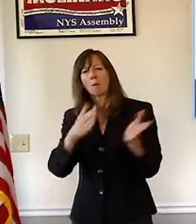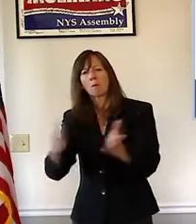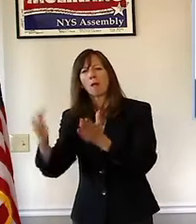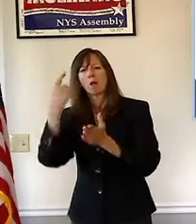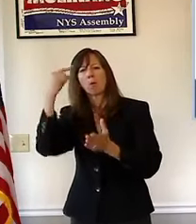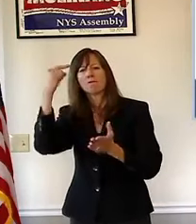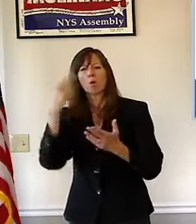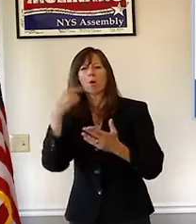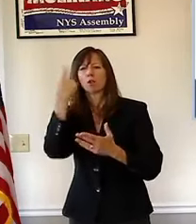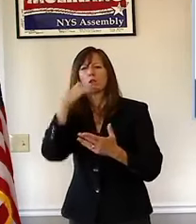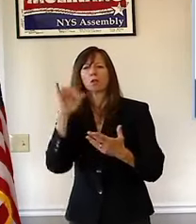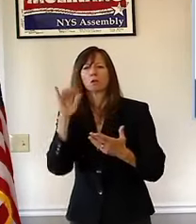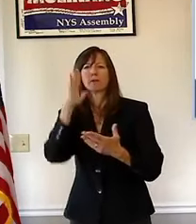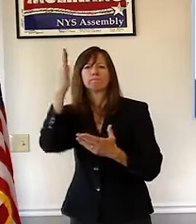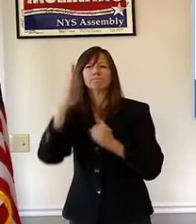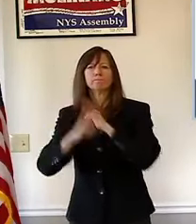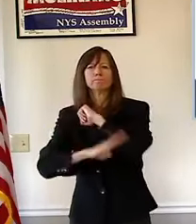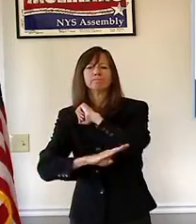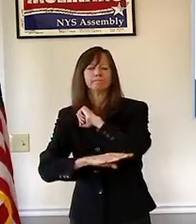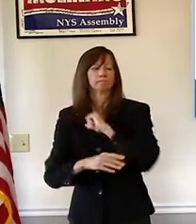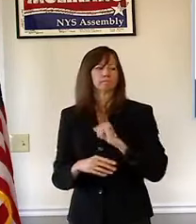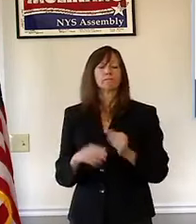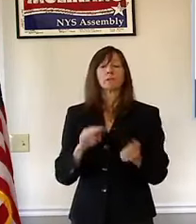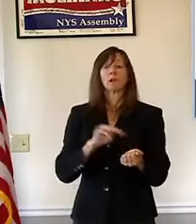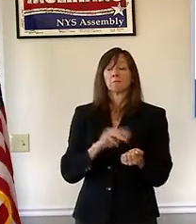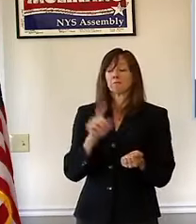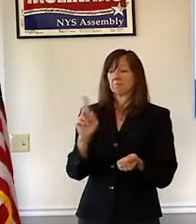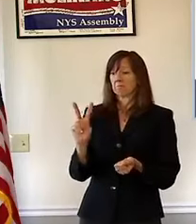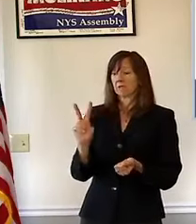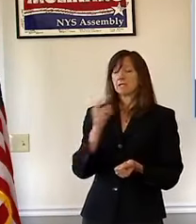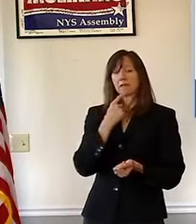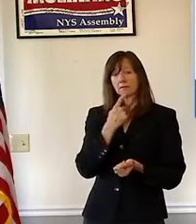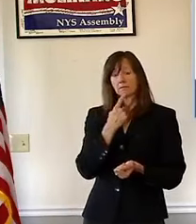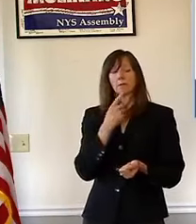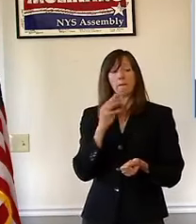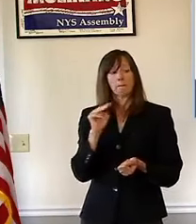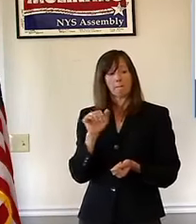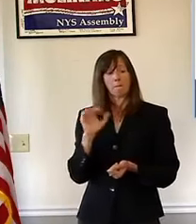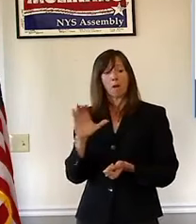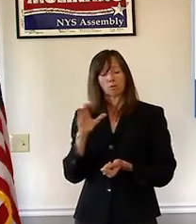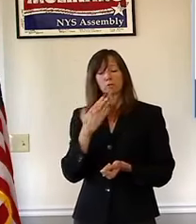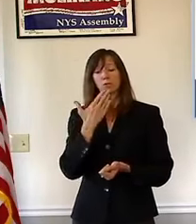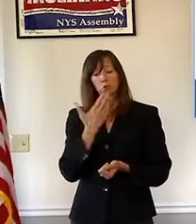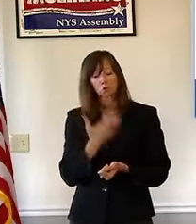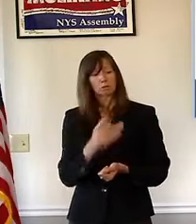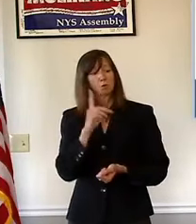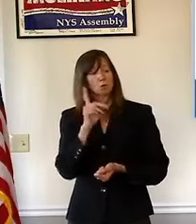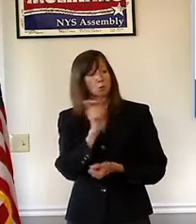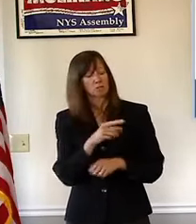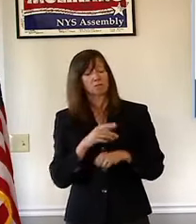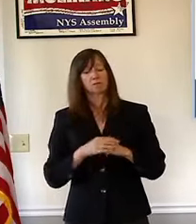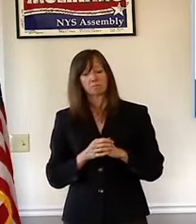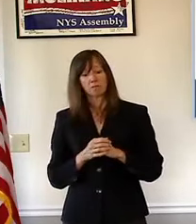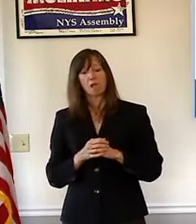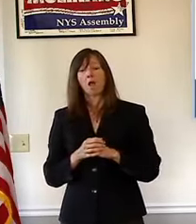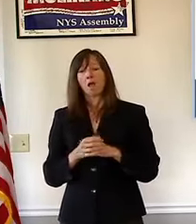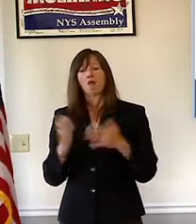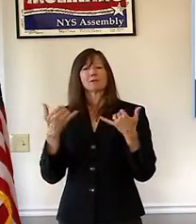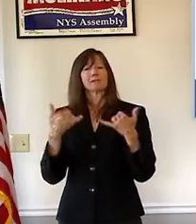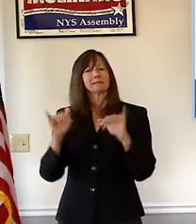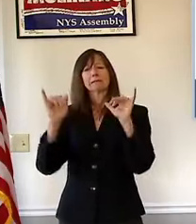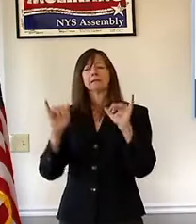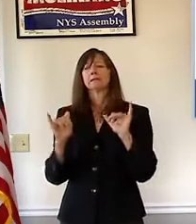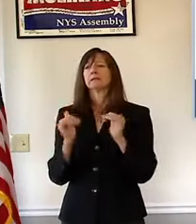Mark, that's a very good question. I think there's a lot of unknowns that we still have to get